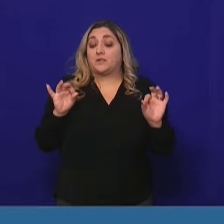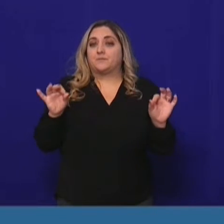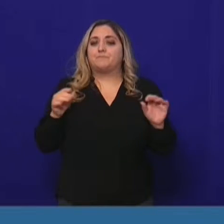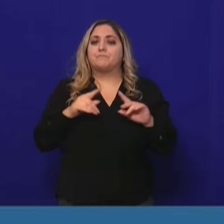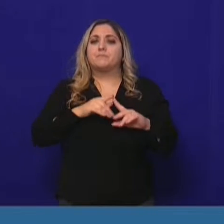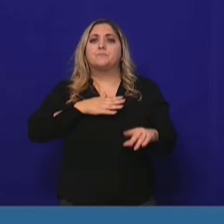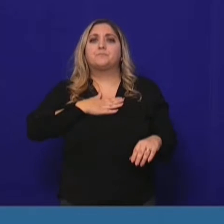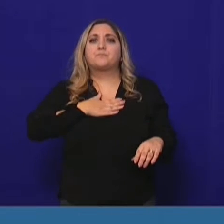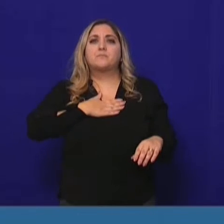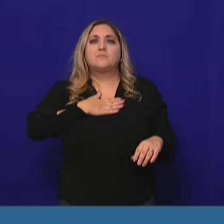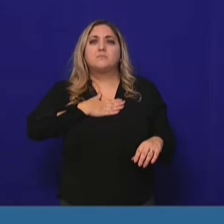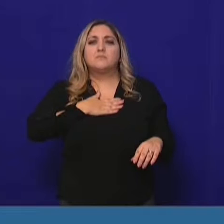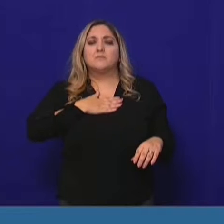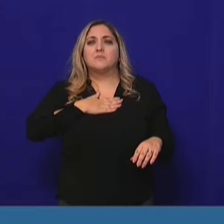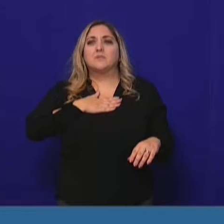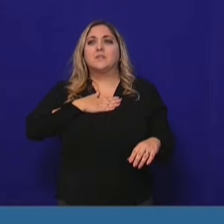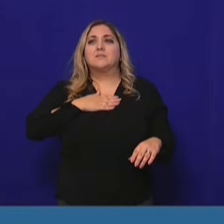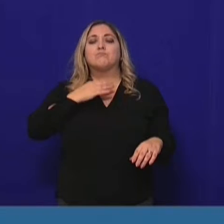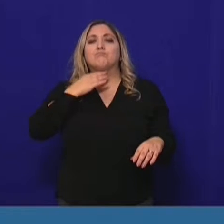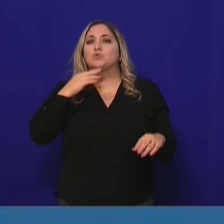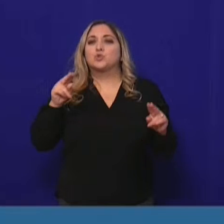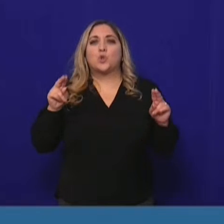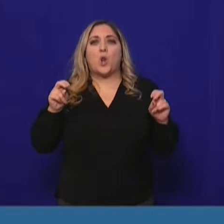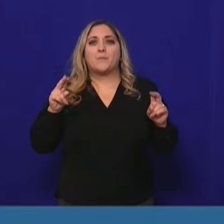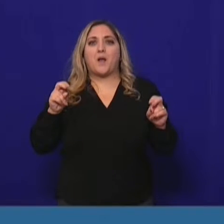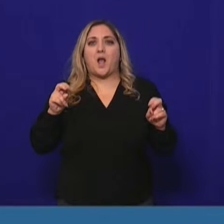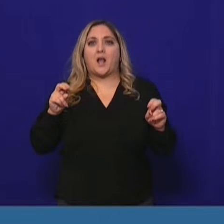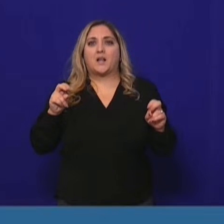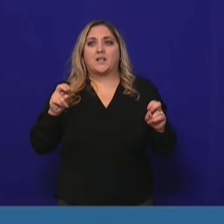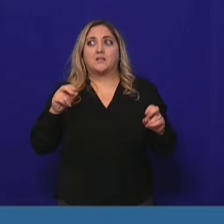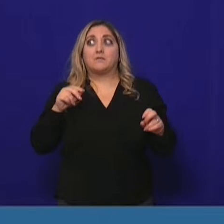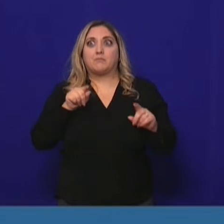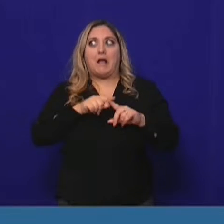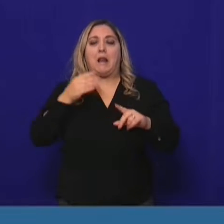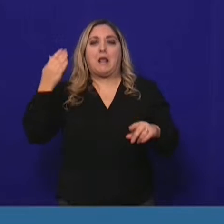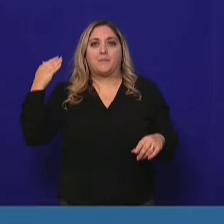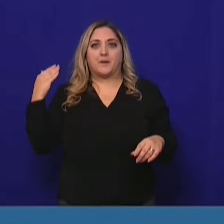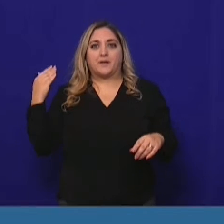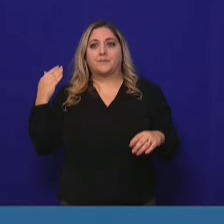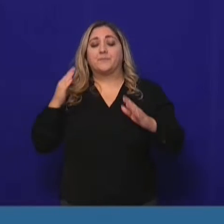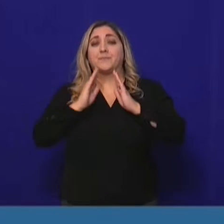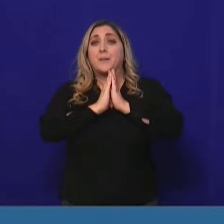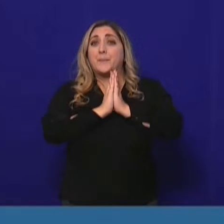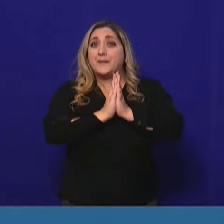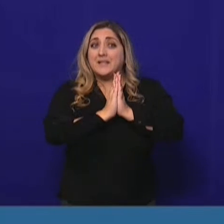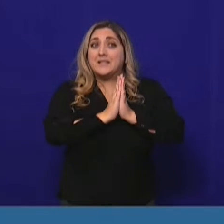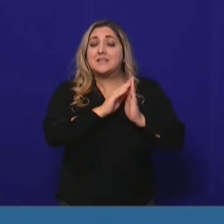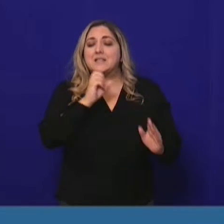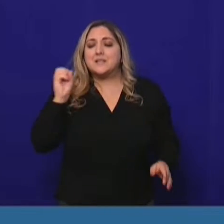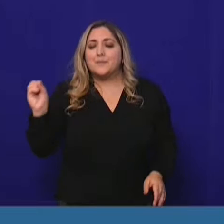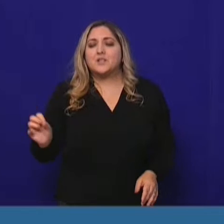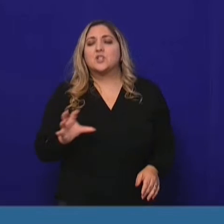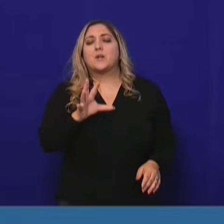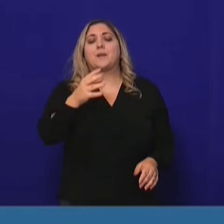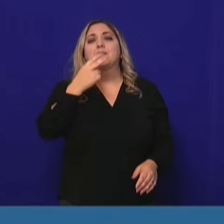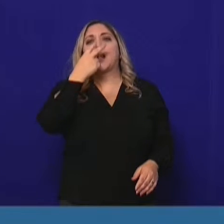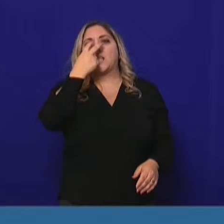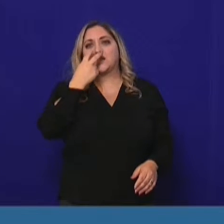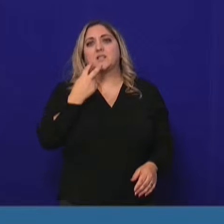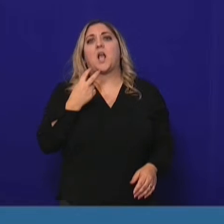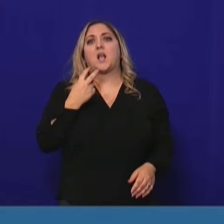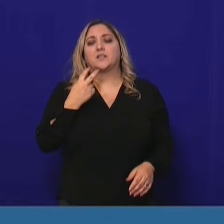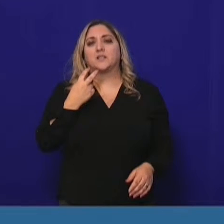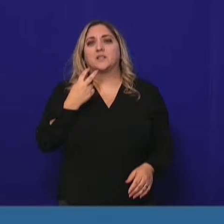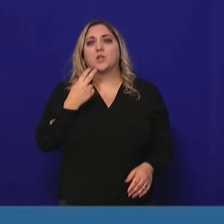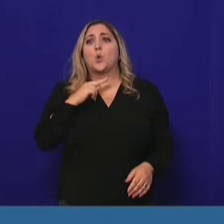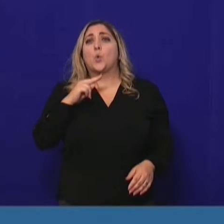imma tħoss li inti għandek sintomi li huma differenti minn tas-soltu. Nappellalkom speċjalment l-anzjani u dak li għandhom mart